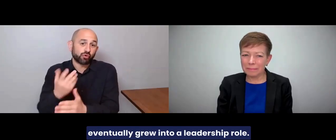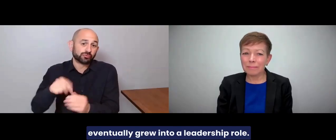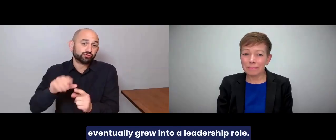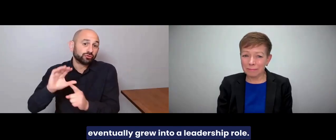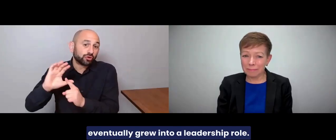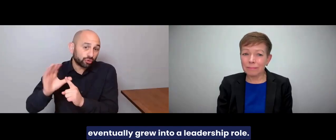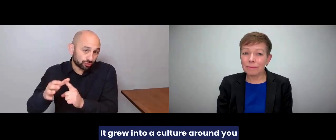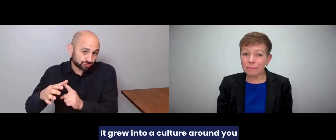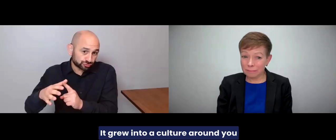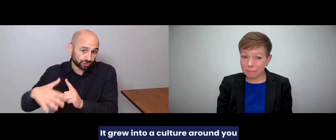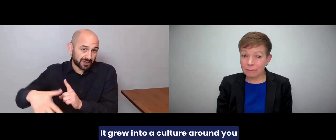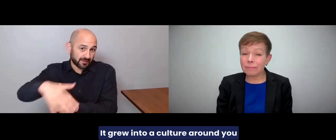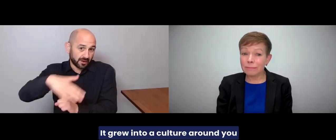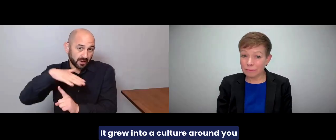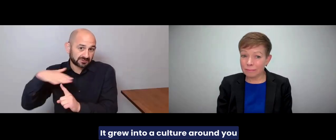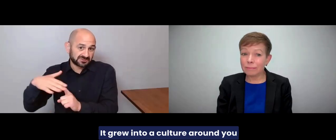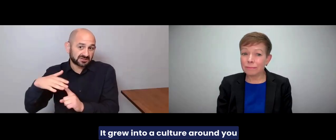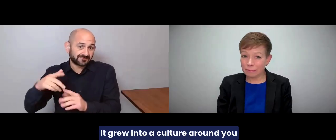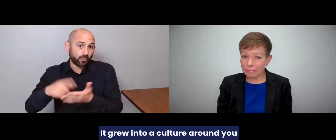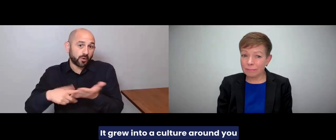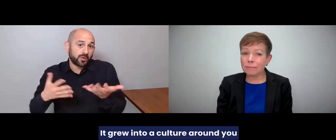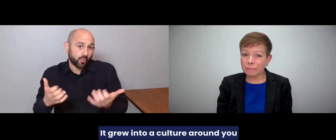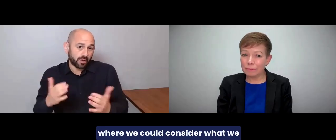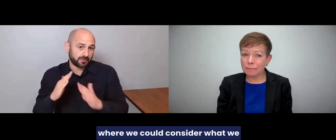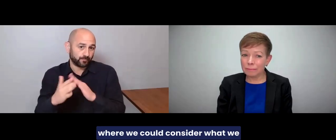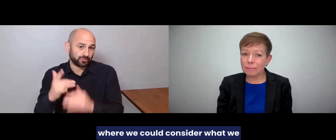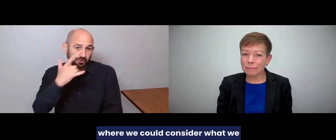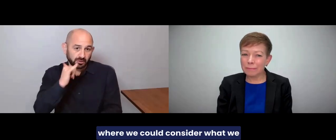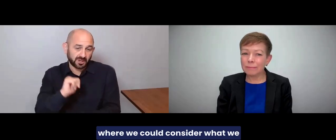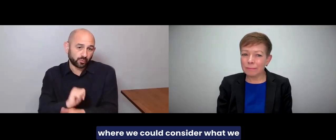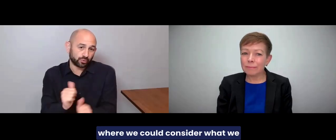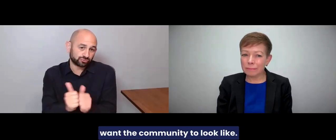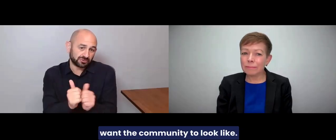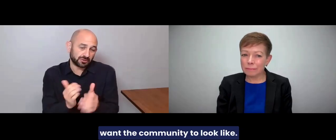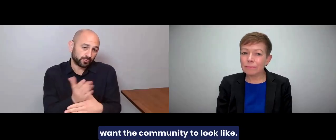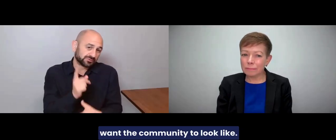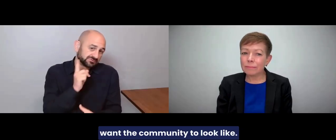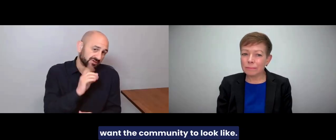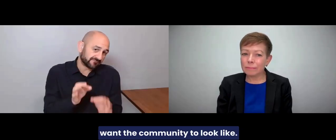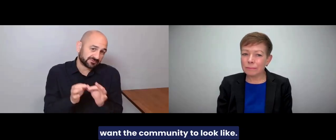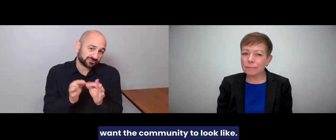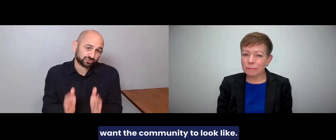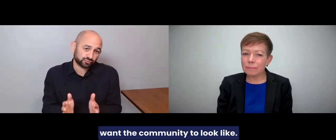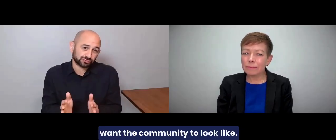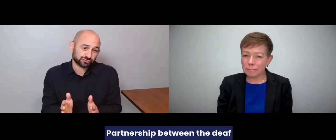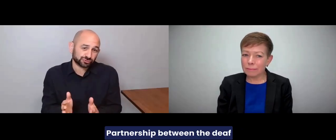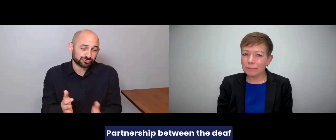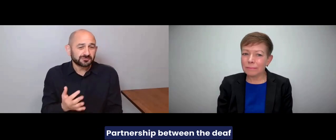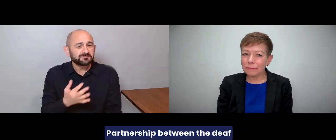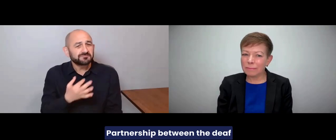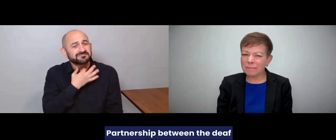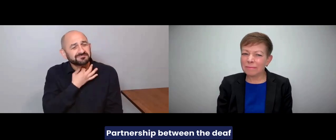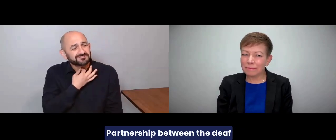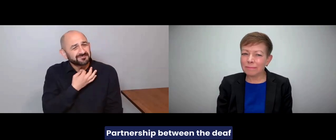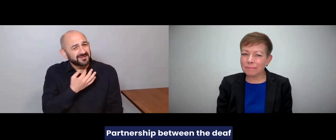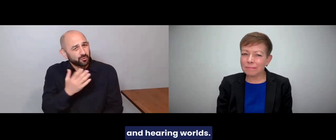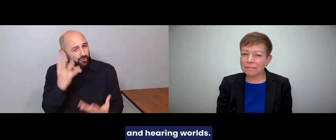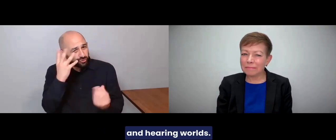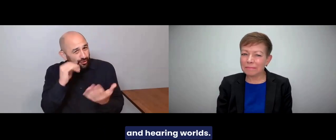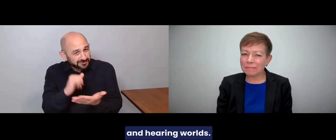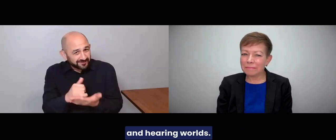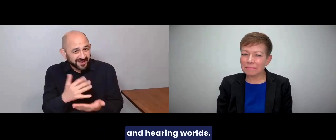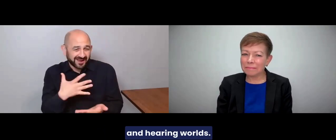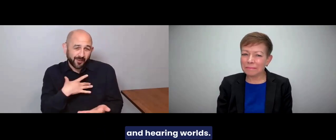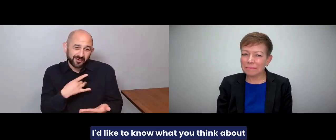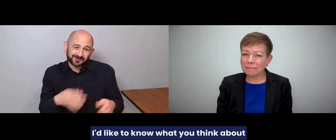into a leadership role. It grew into a culture around you where we could consider what we want the community to look like, partnership between the deaf and